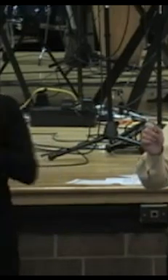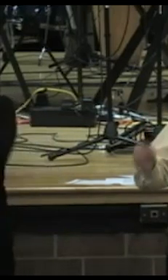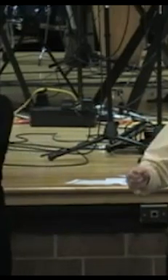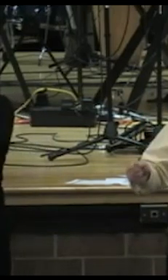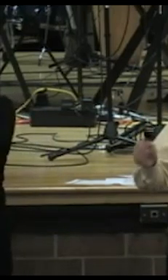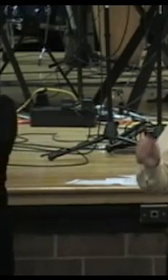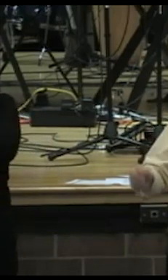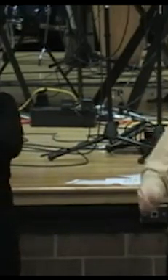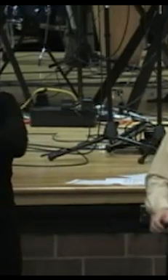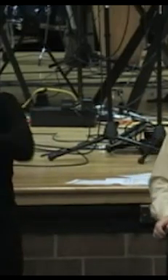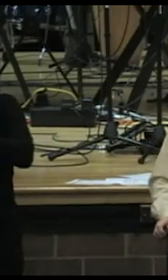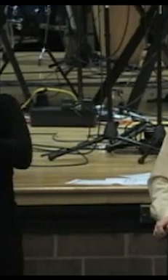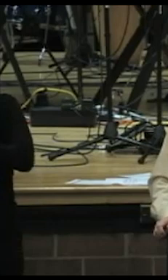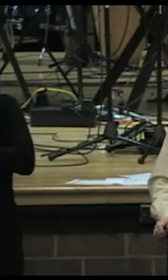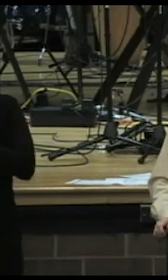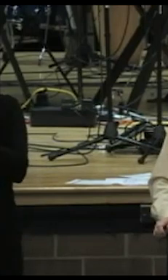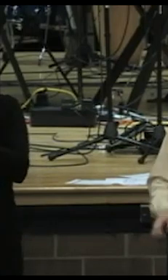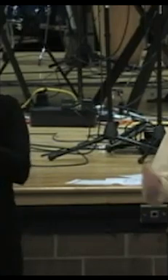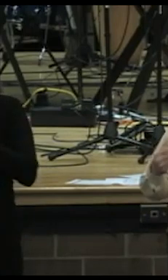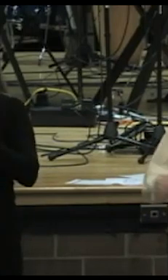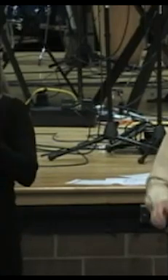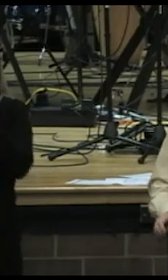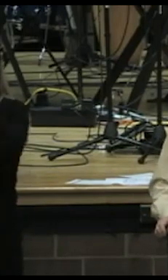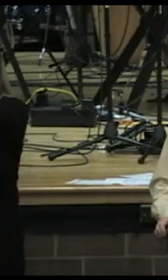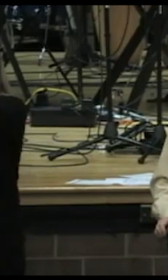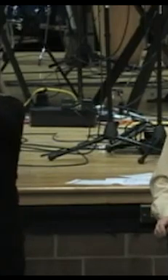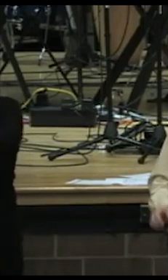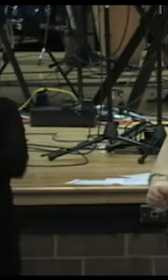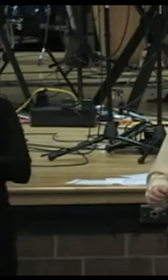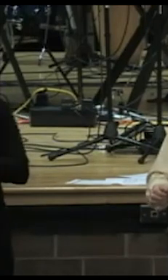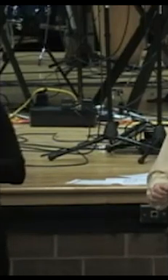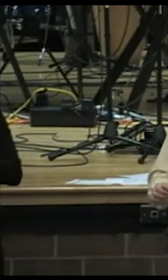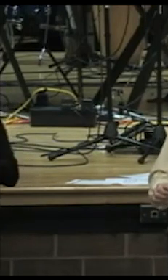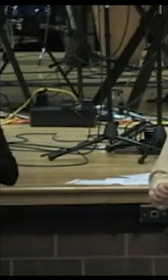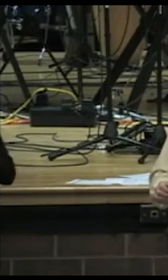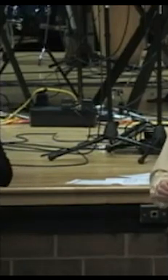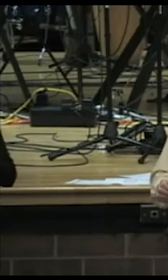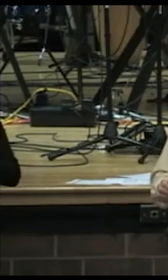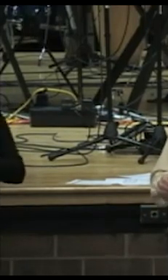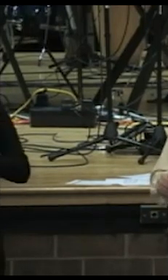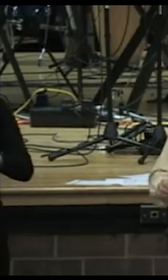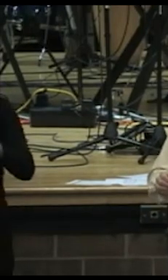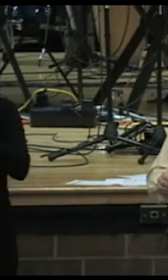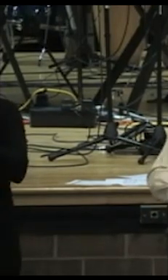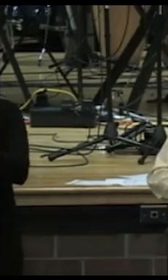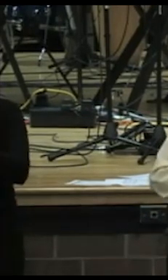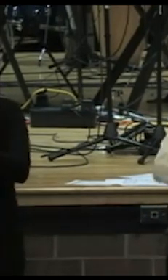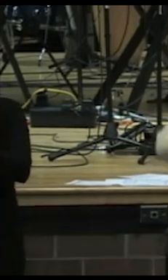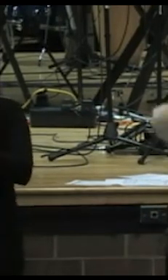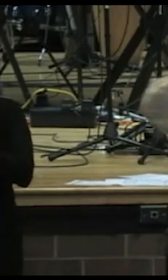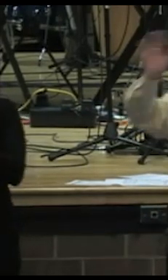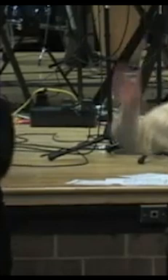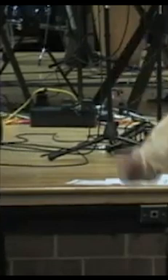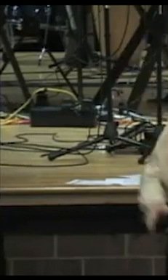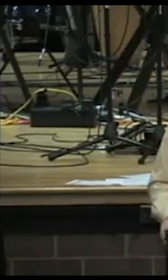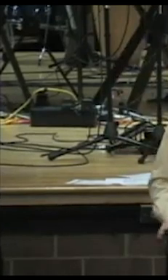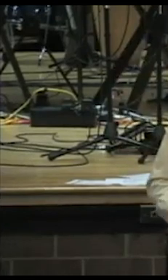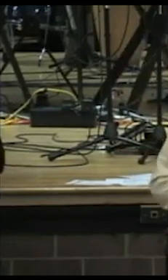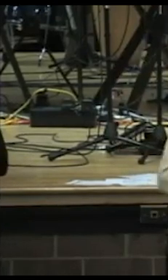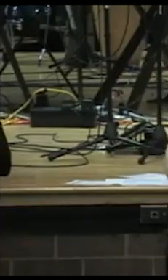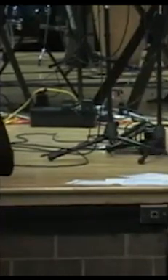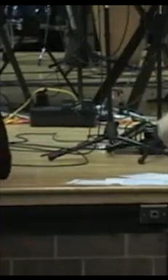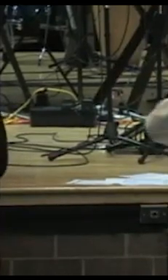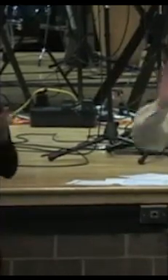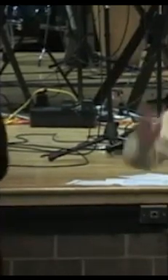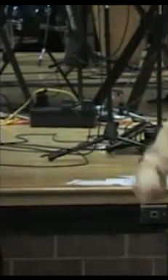our time, talent, and treasure, oh God. Join me in this. We pray that we would put you above all other loves,